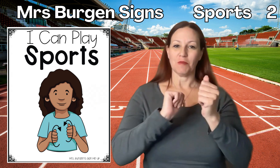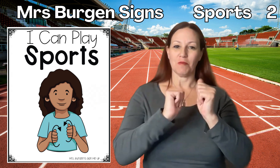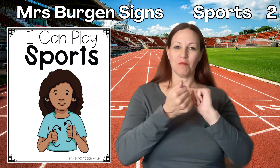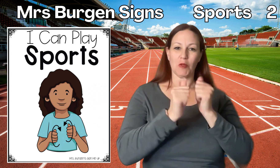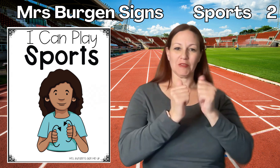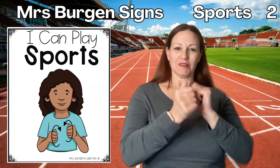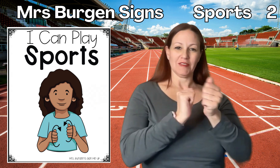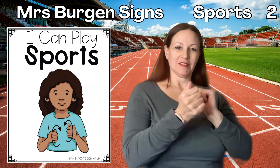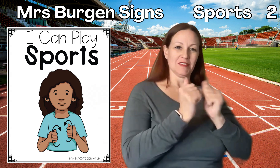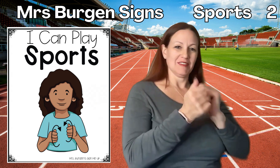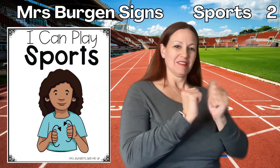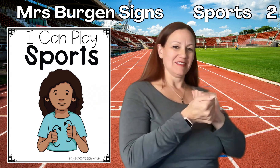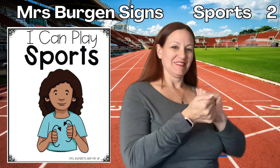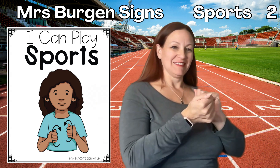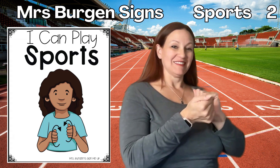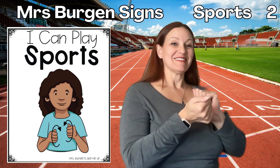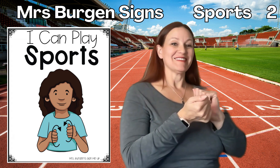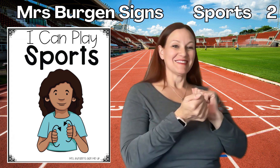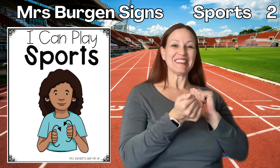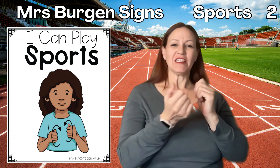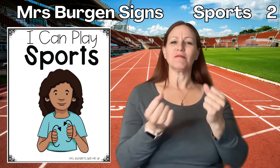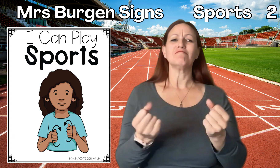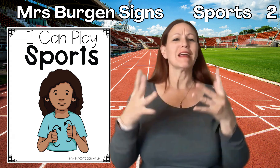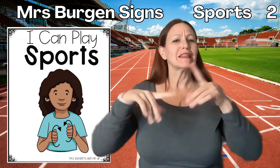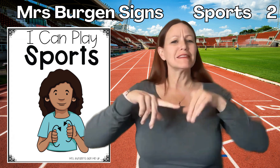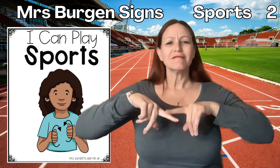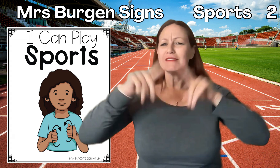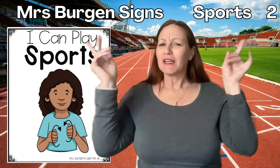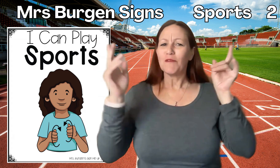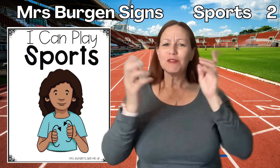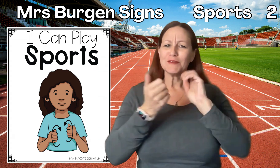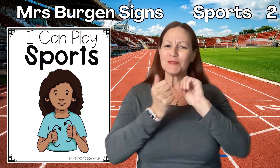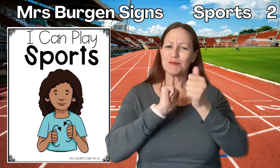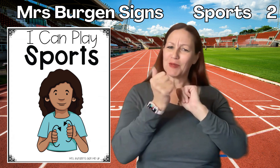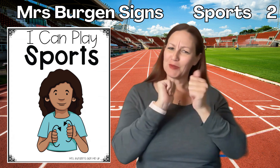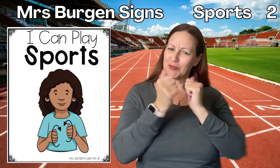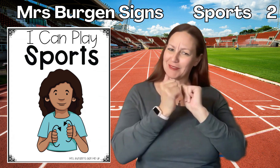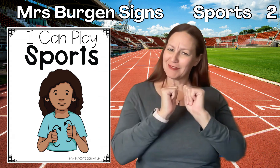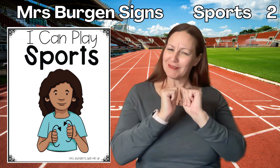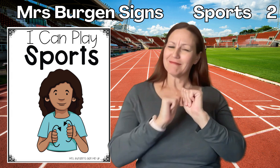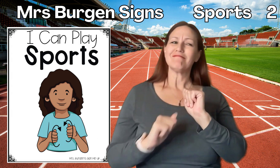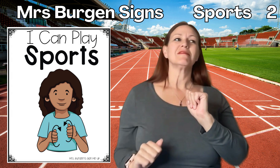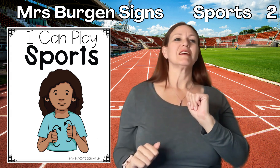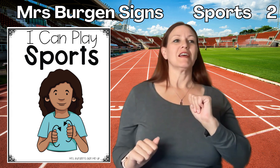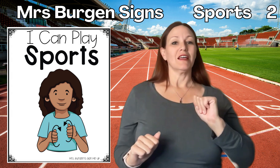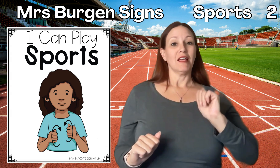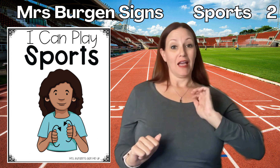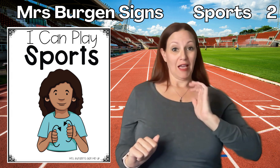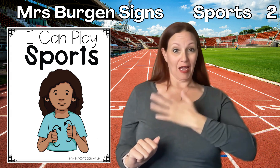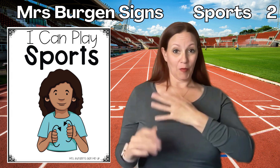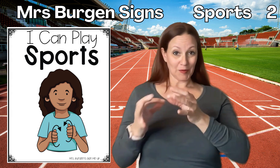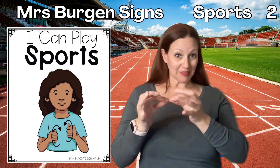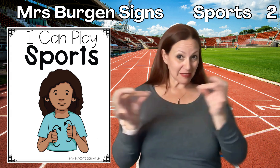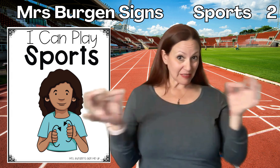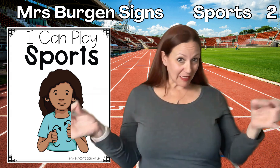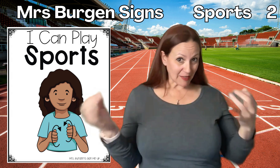Today we will talk about sports. There are many different sports.